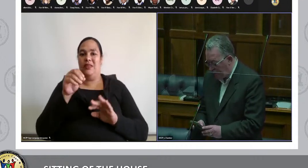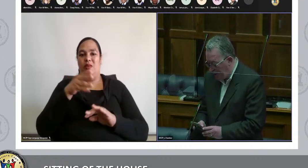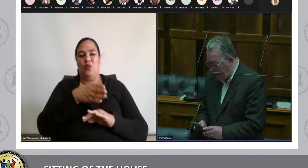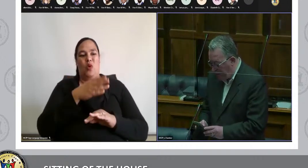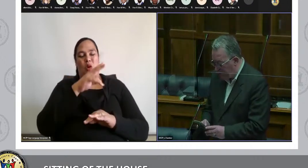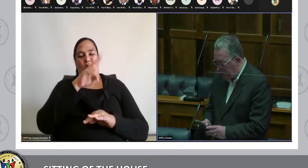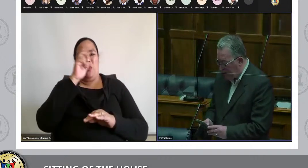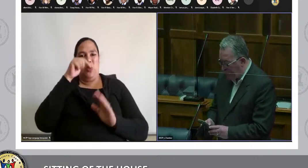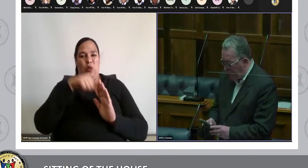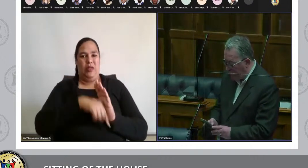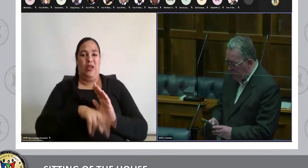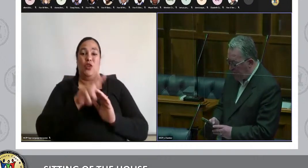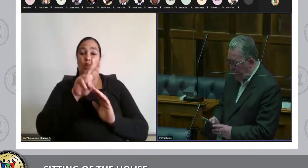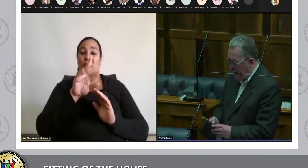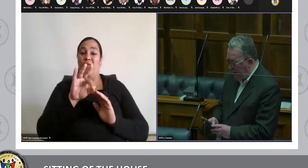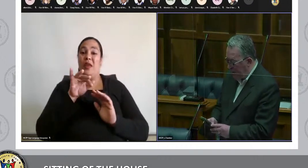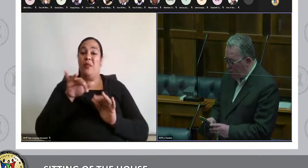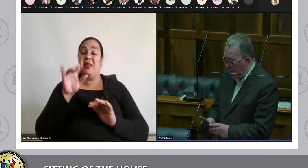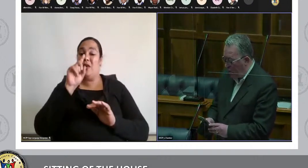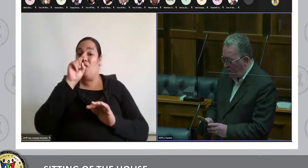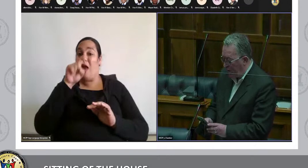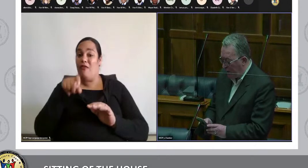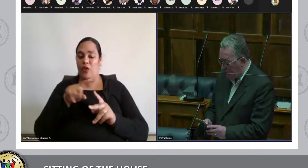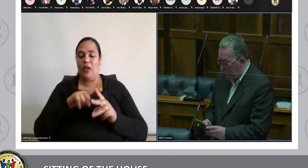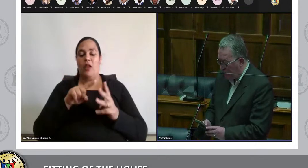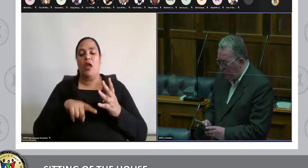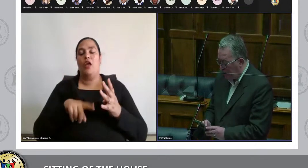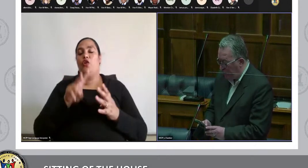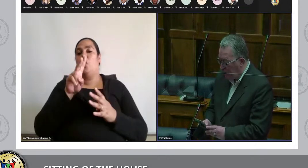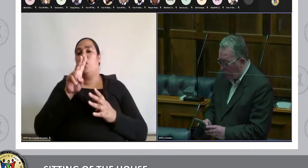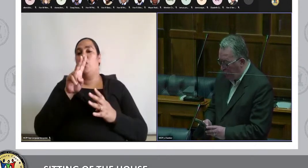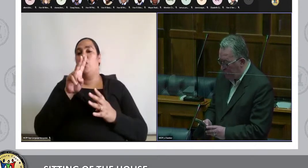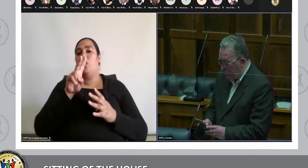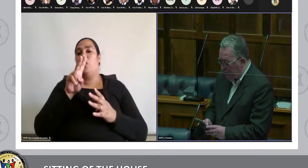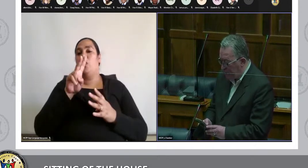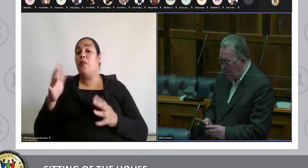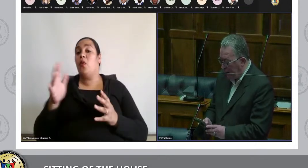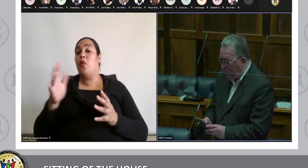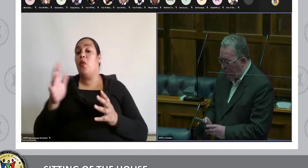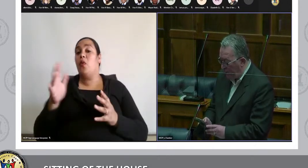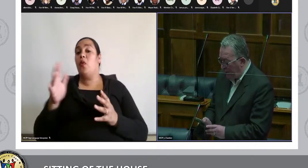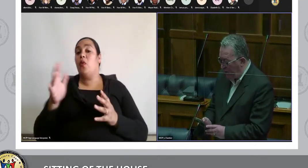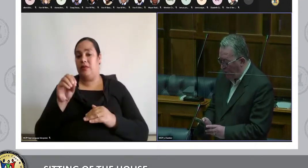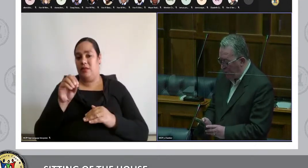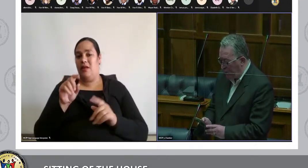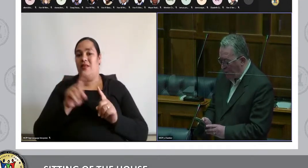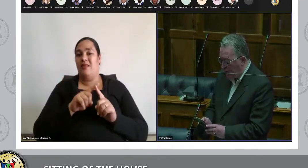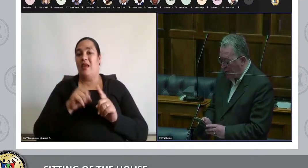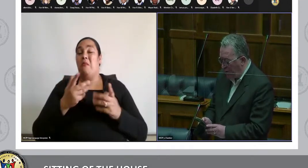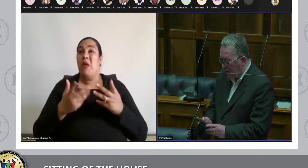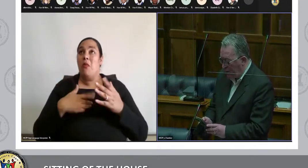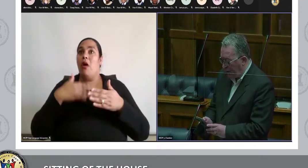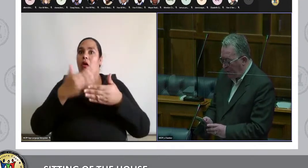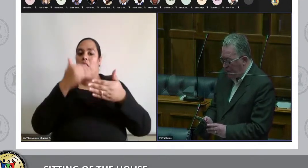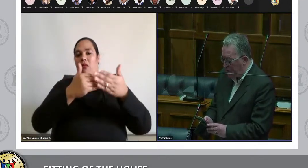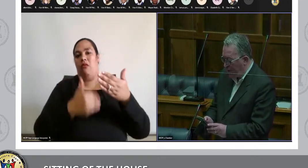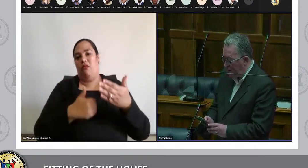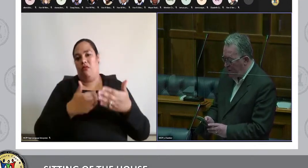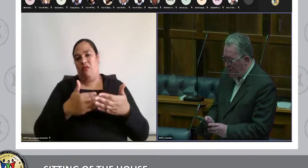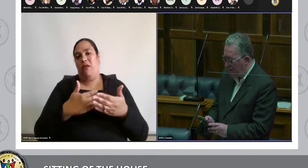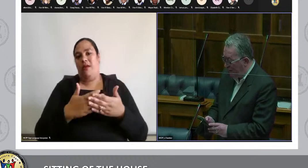Downs, 23% in Kraaifontein, and nearly 21,000 people over 60. And we may go on and on